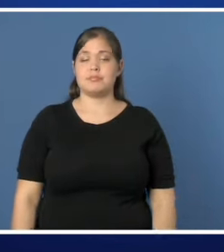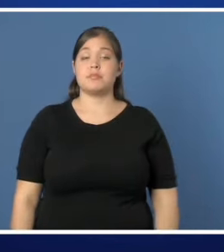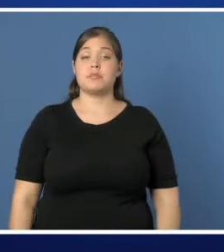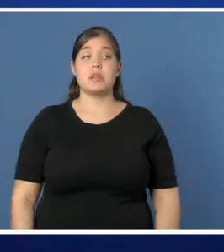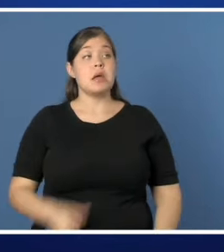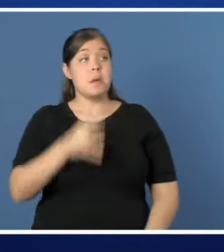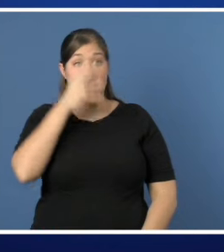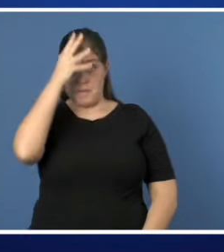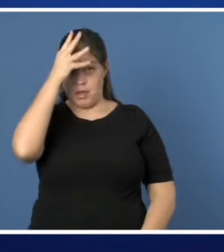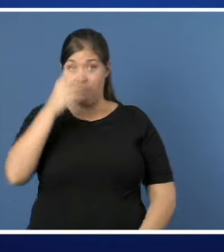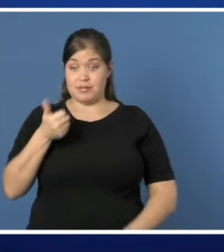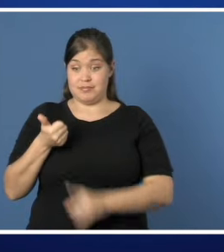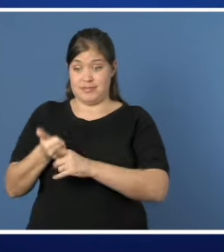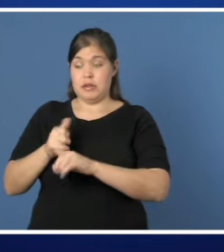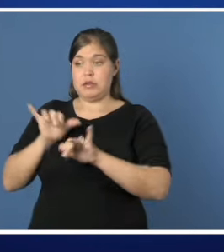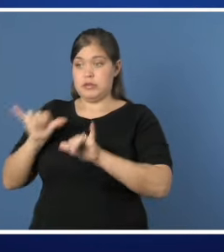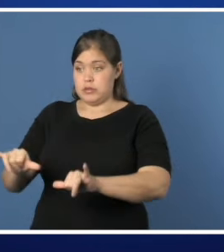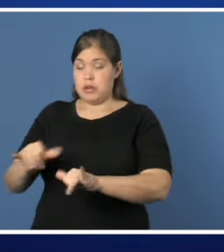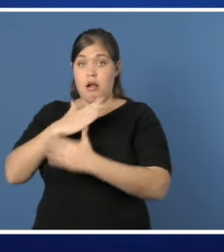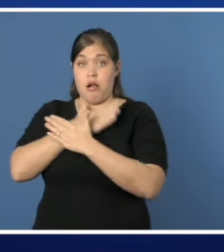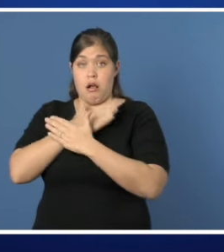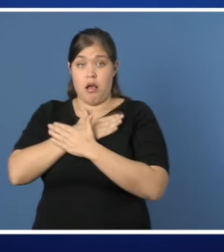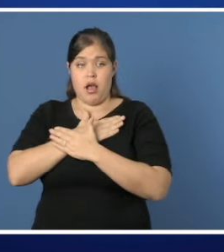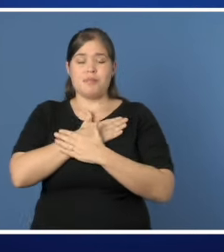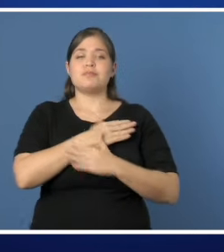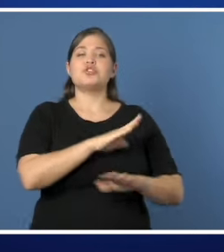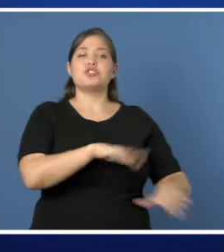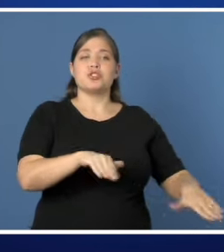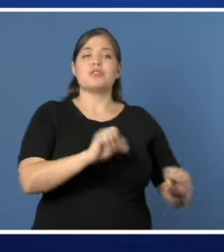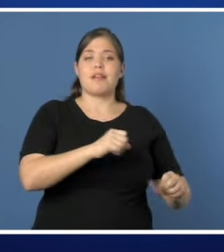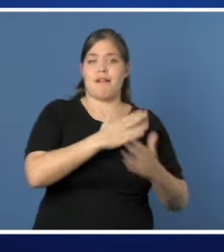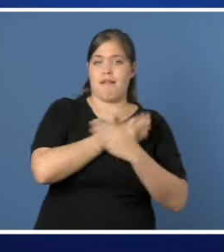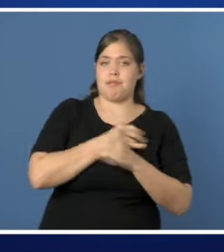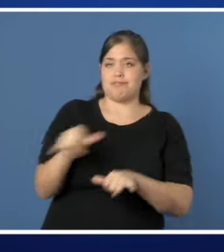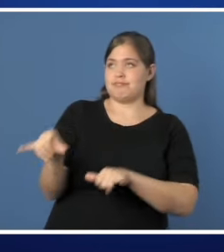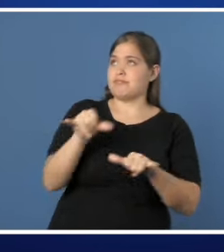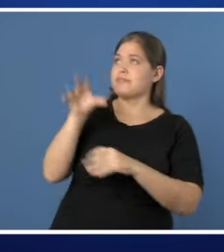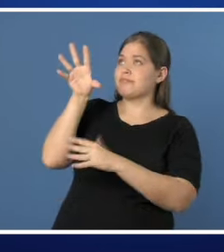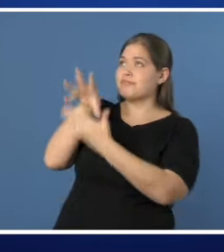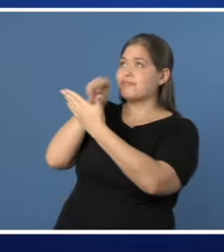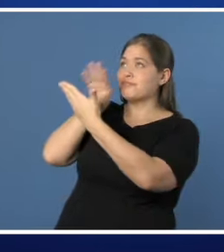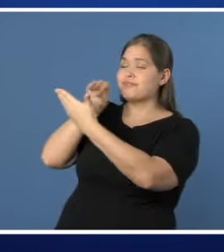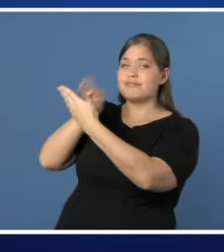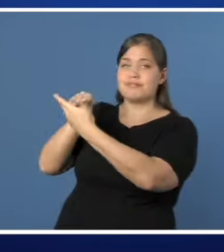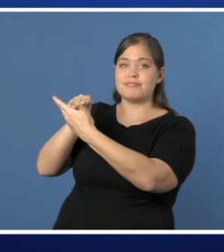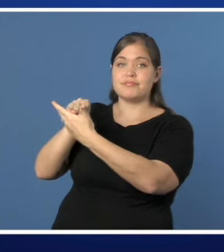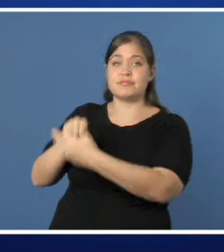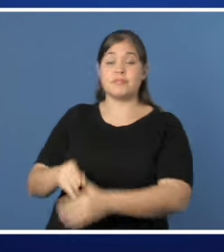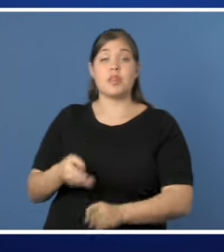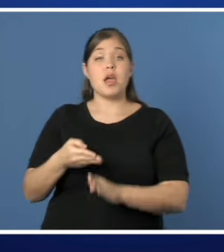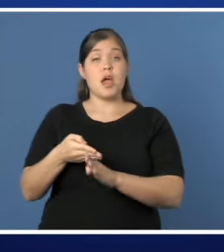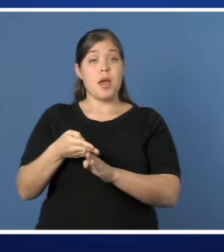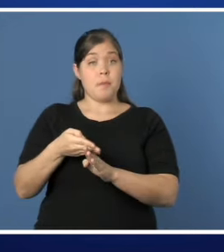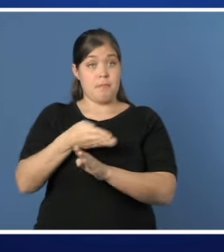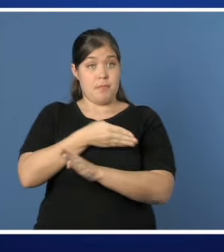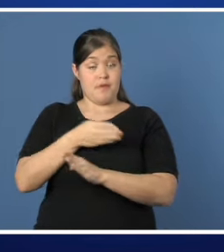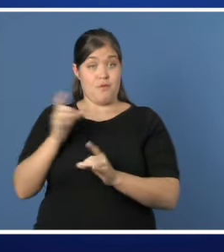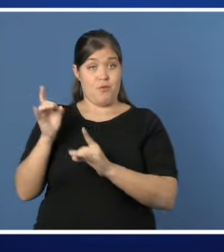When parents are calm, children calm down more quickly Before disaster, parents can